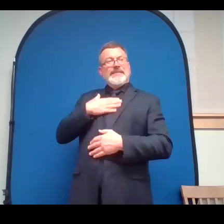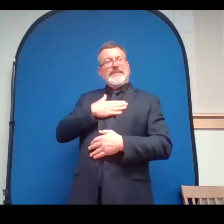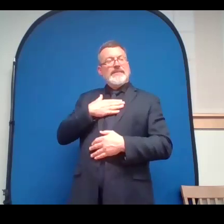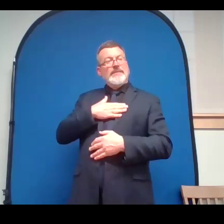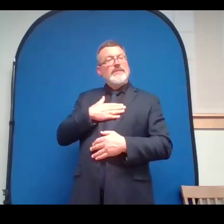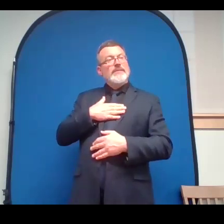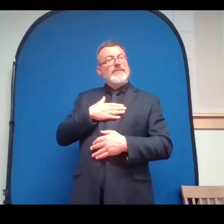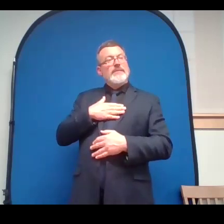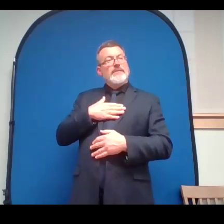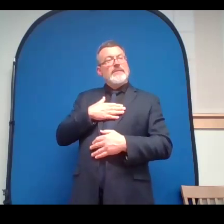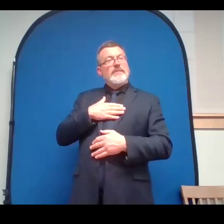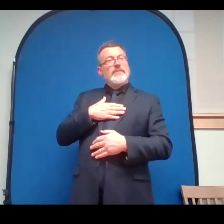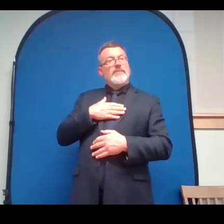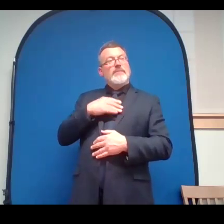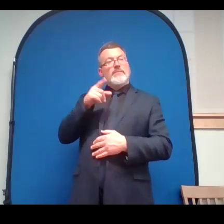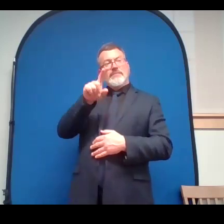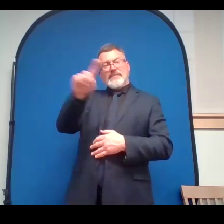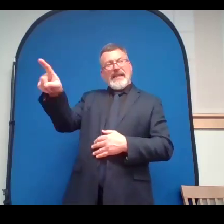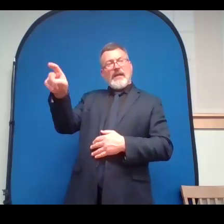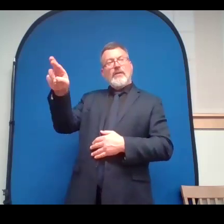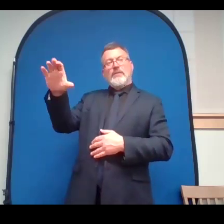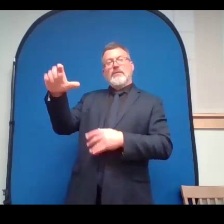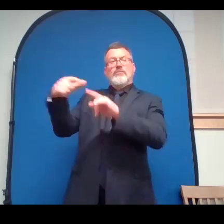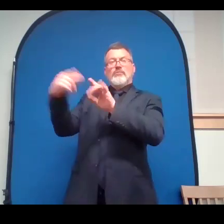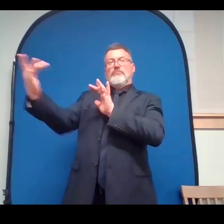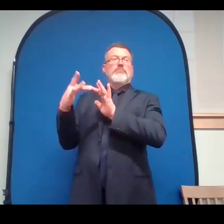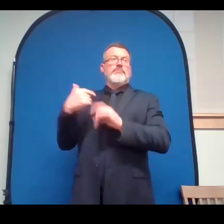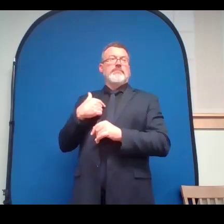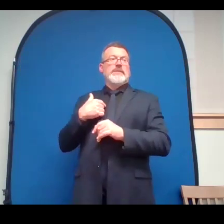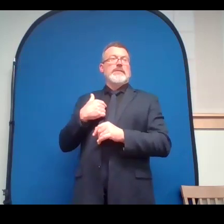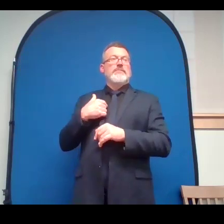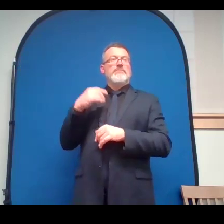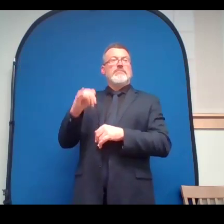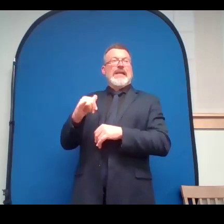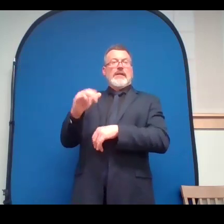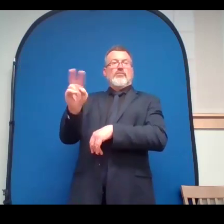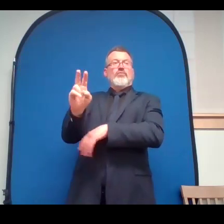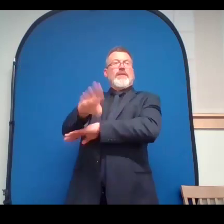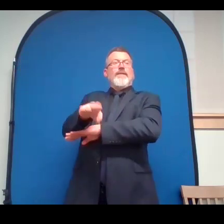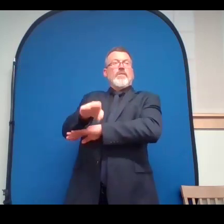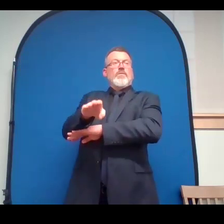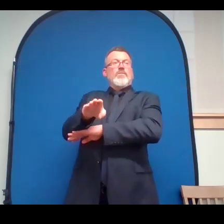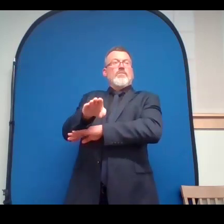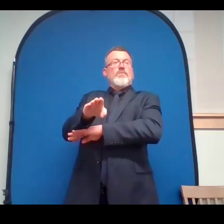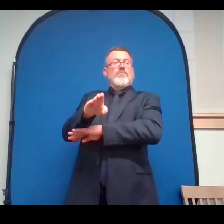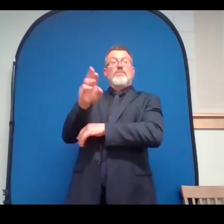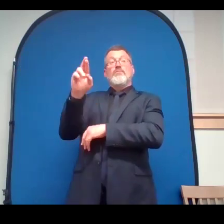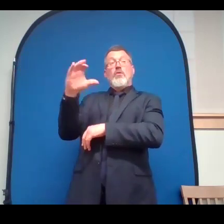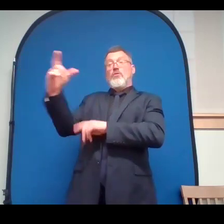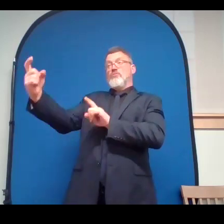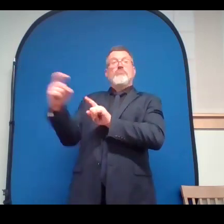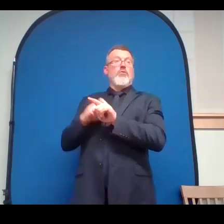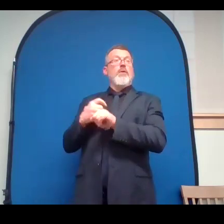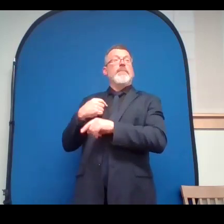them contact me. And at approximately 2 p.m., Sergeant Card had contacted me. They